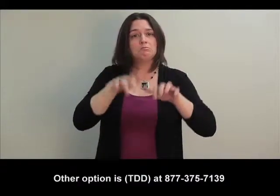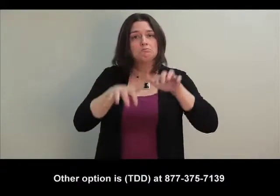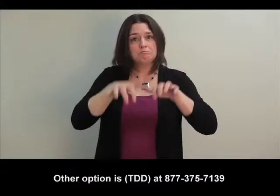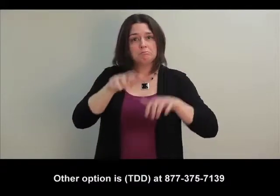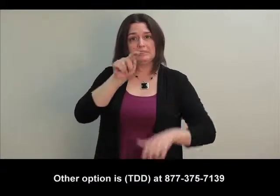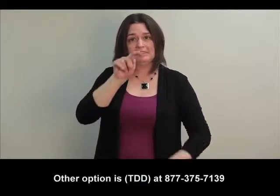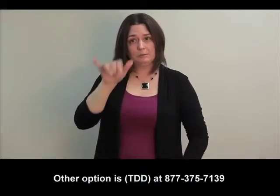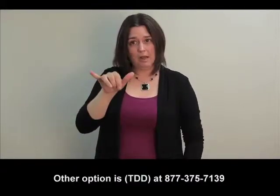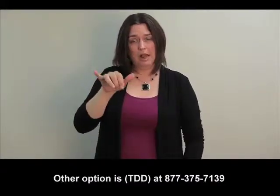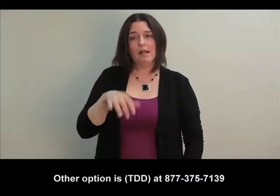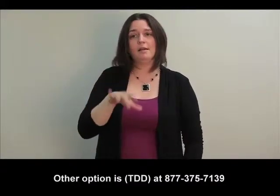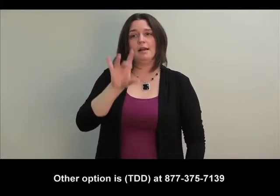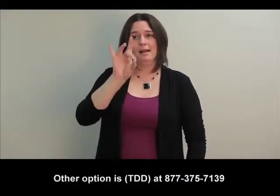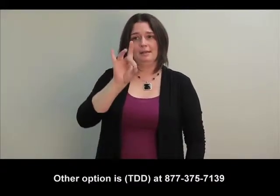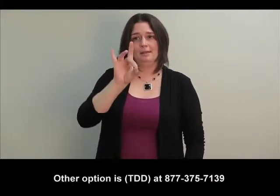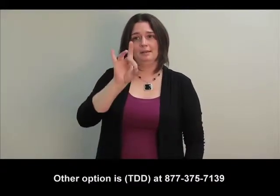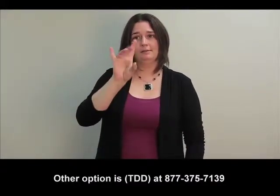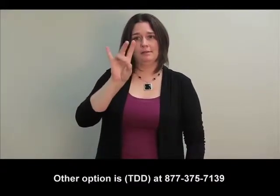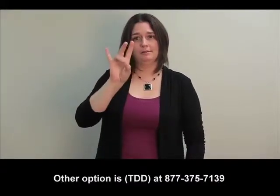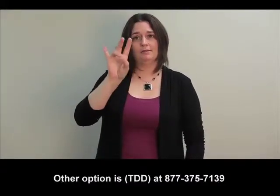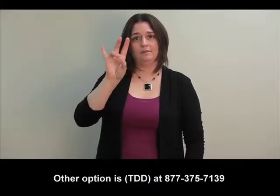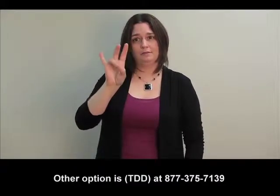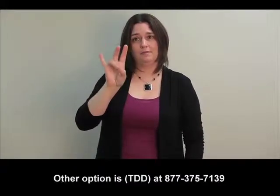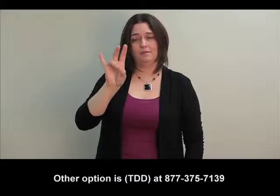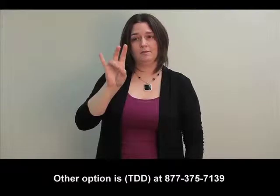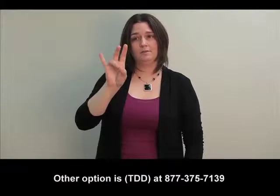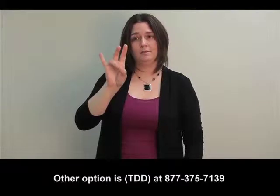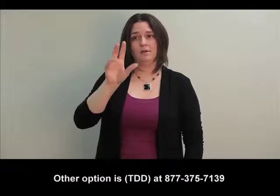800-692-7443. Other option is TDD at